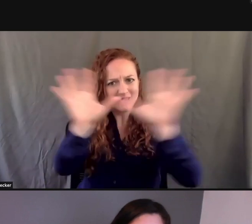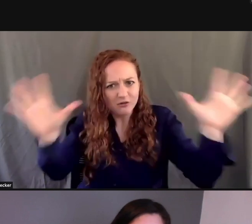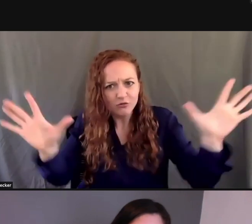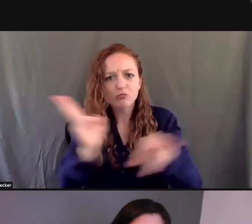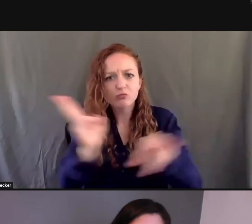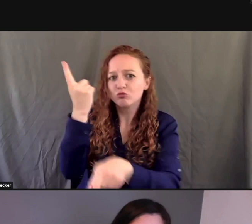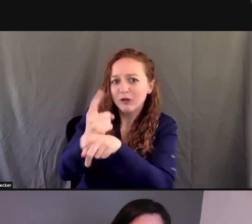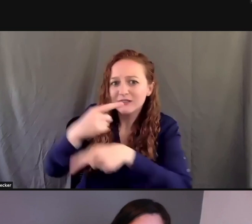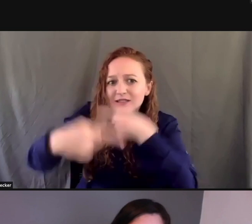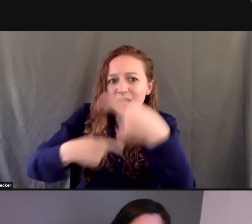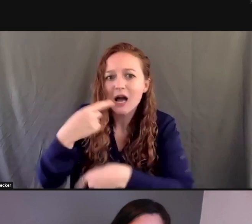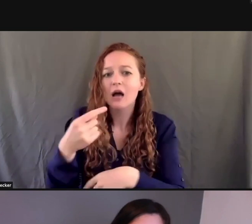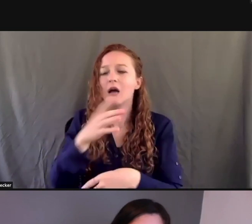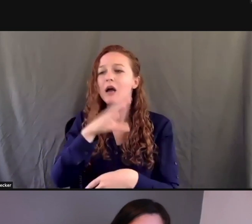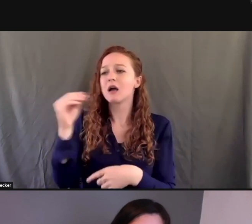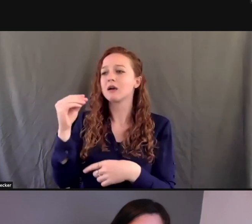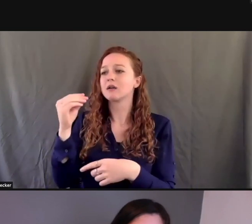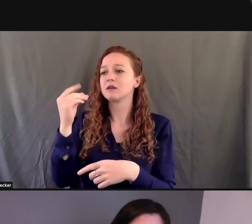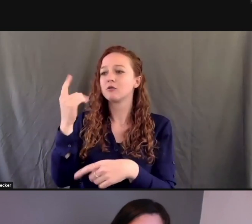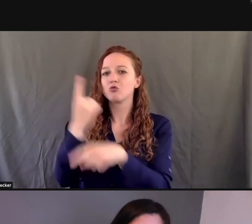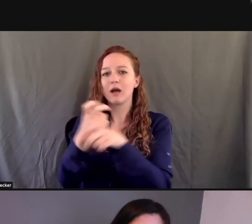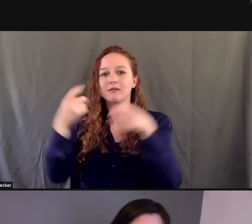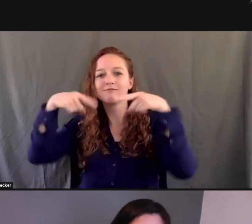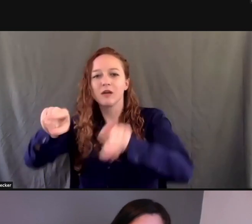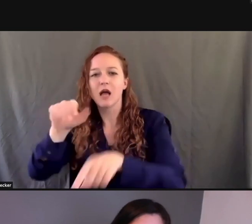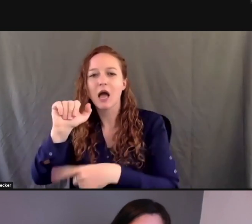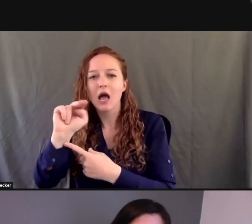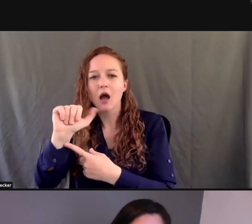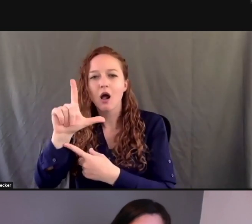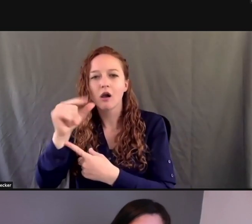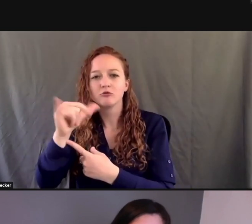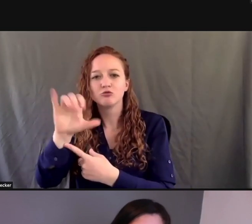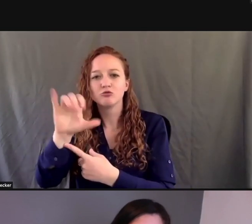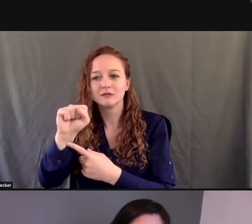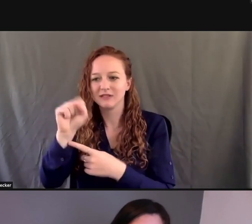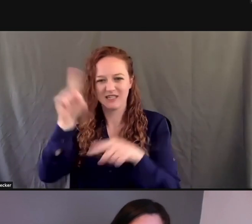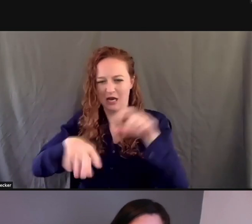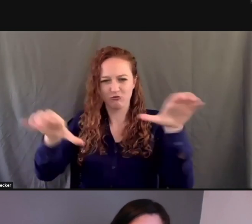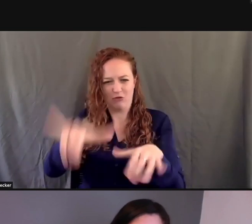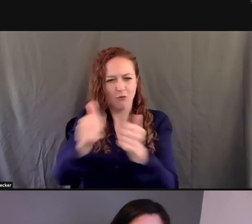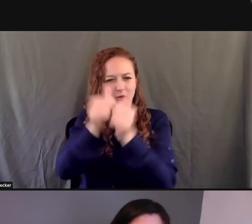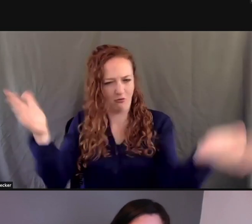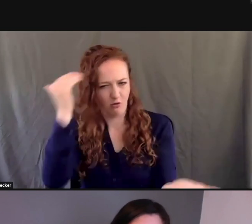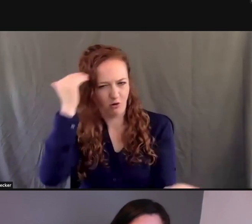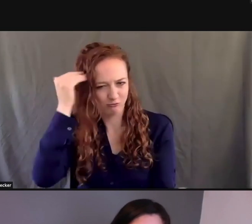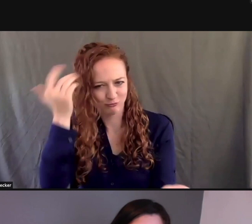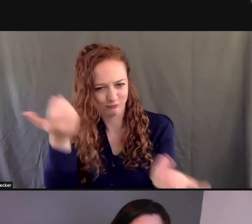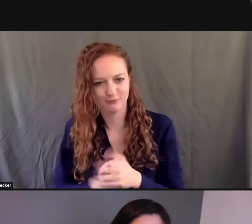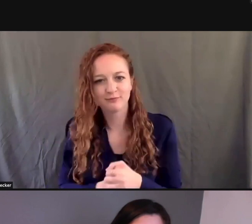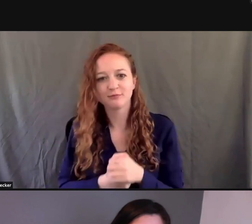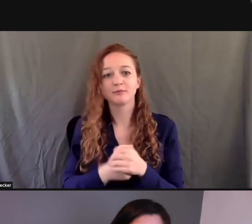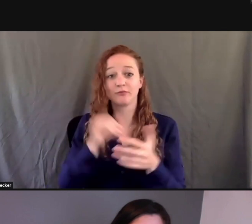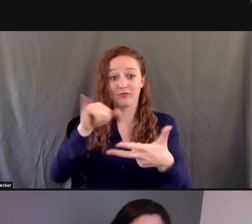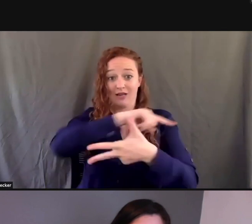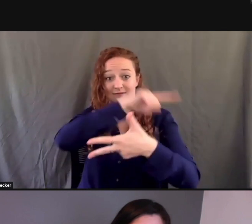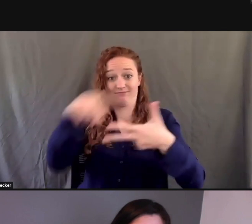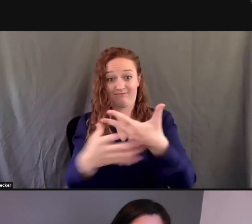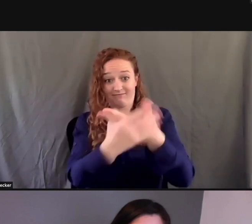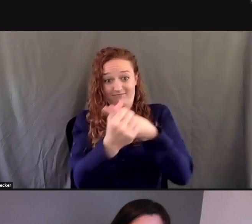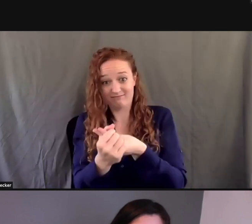to be interested and care about the information we're sharing or want to learn more, and how do we get people to think